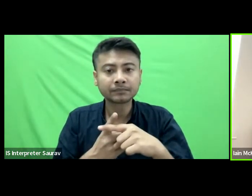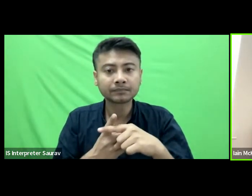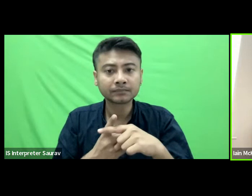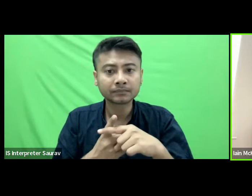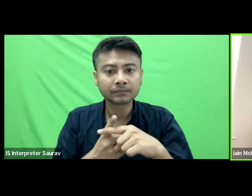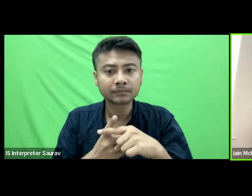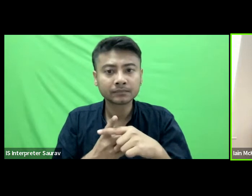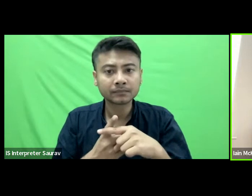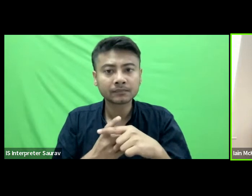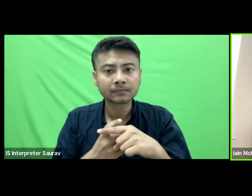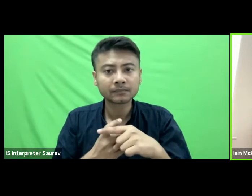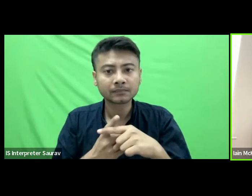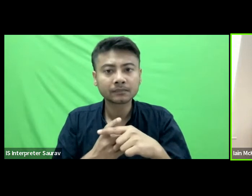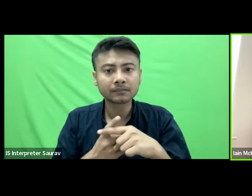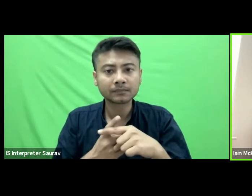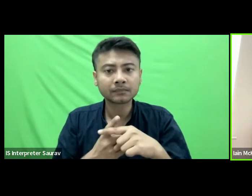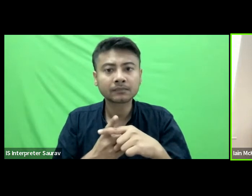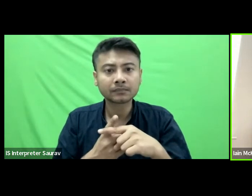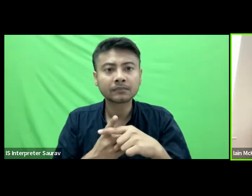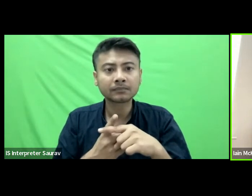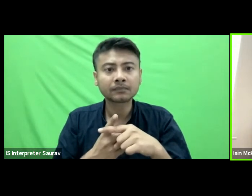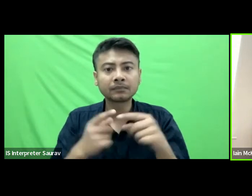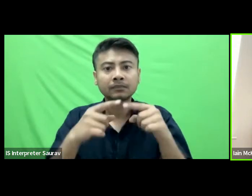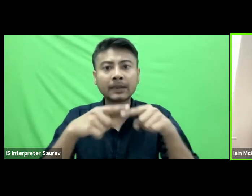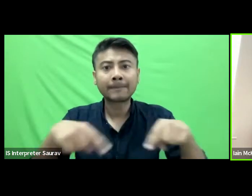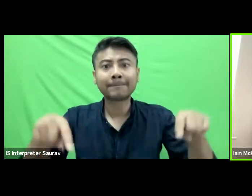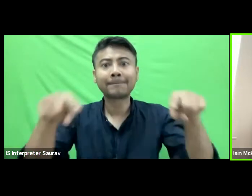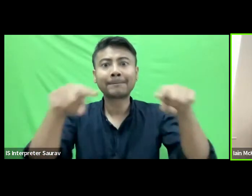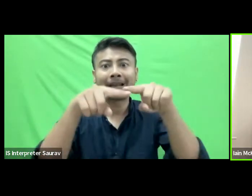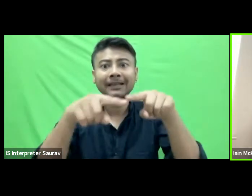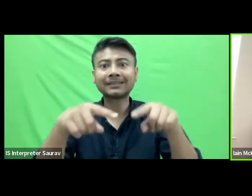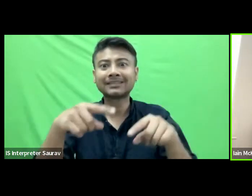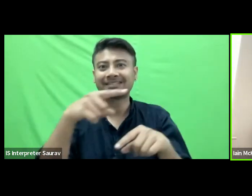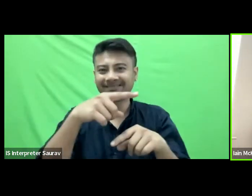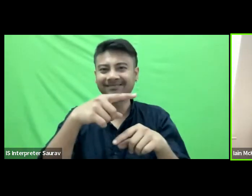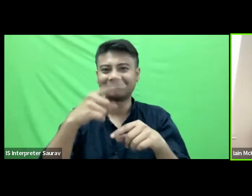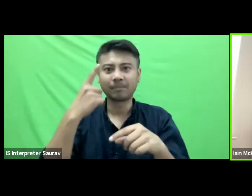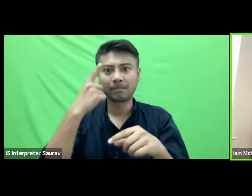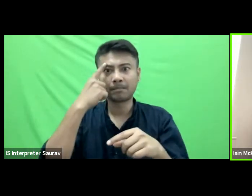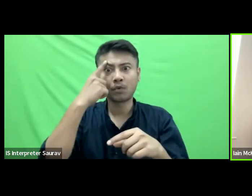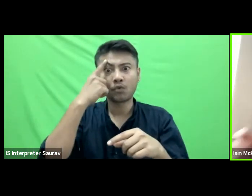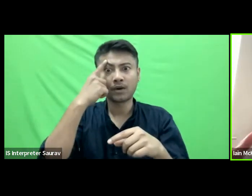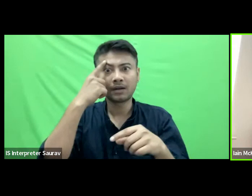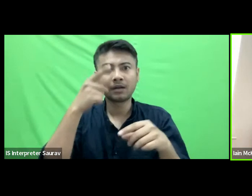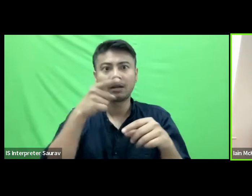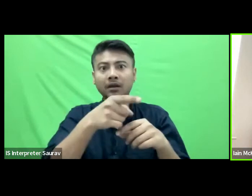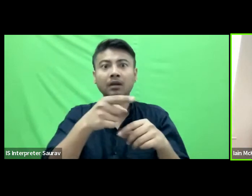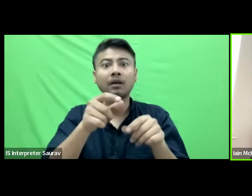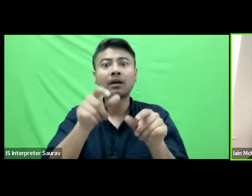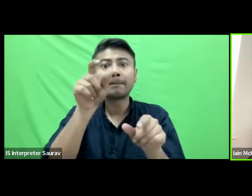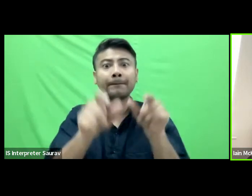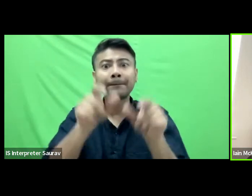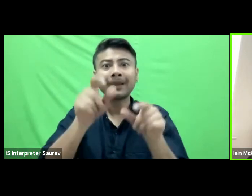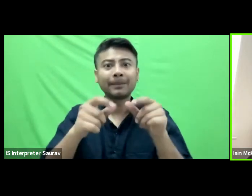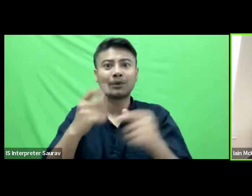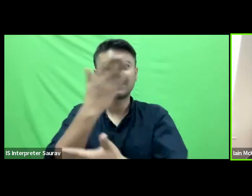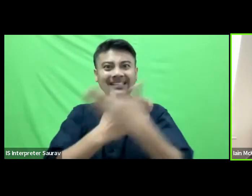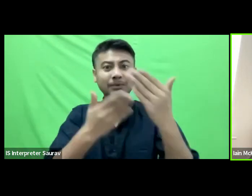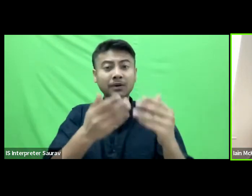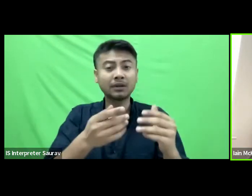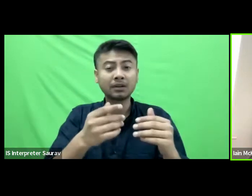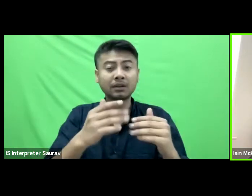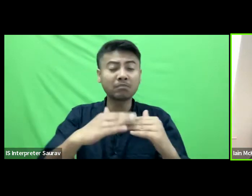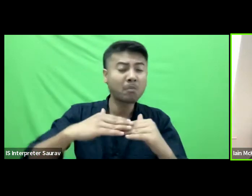the majority of persons with disabilities live in Ulaanbaatar. So again, this means that while intentions are good, the